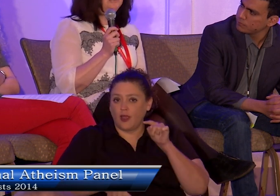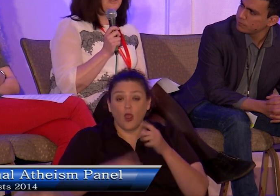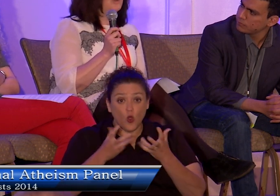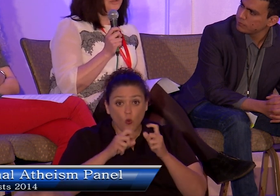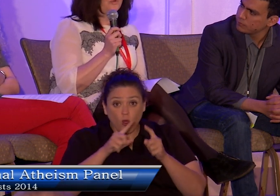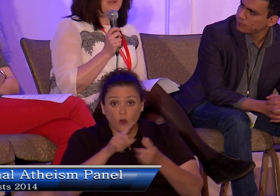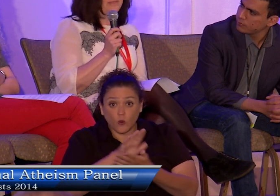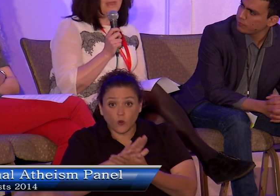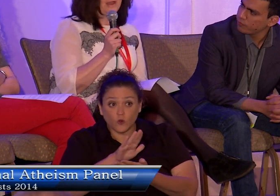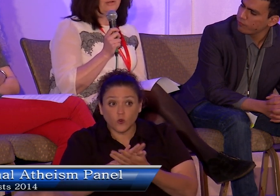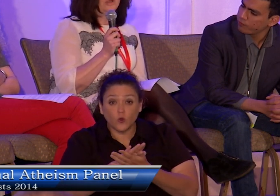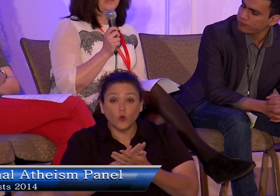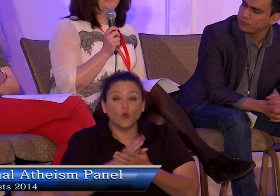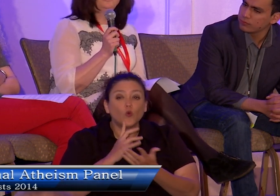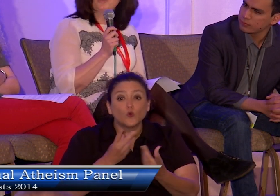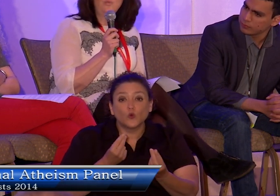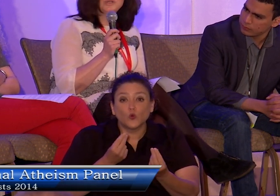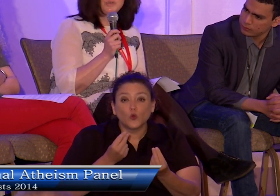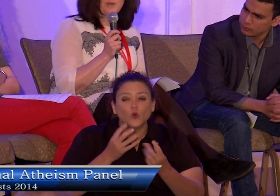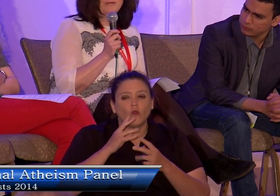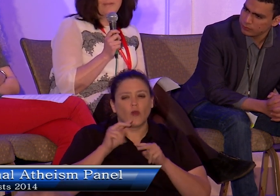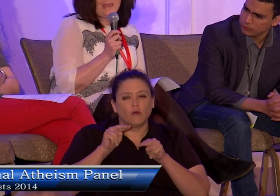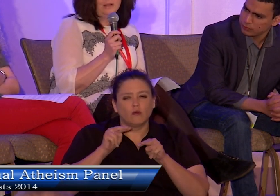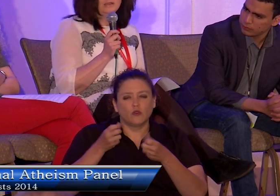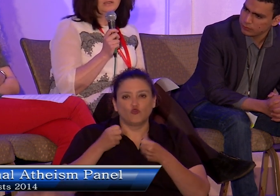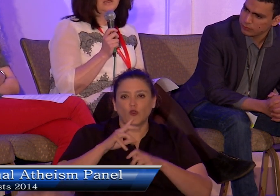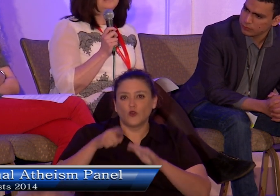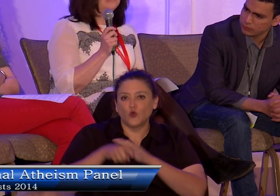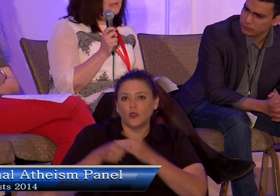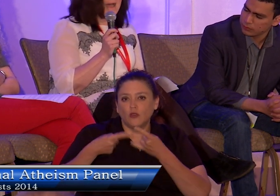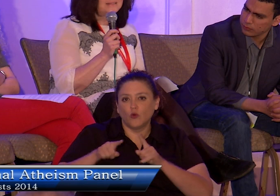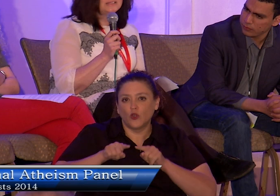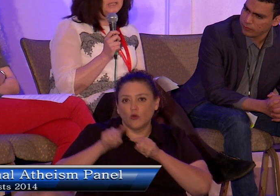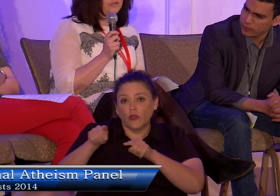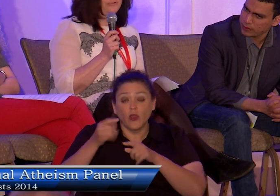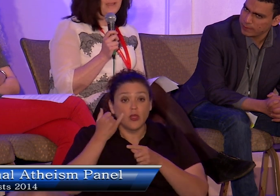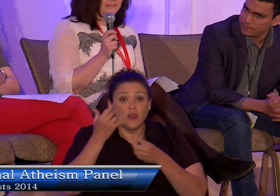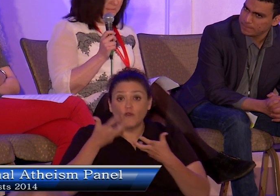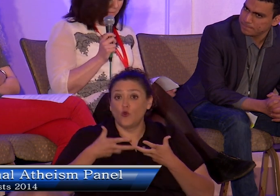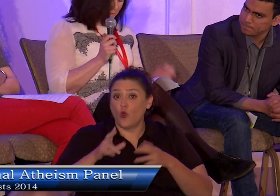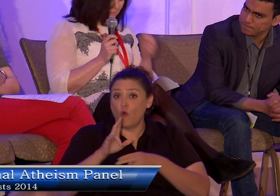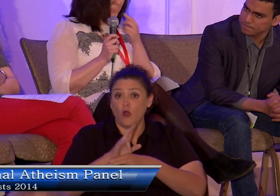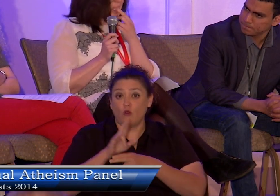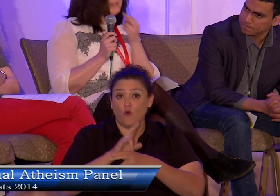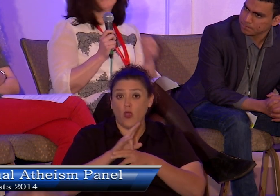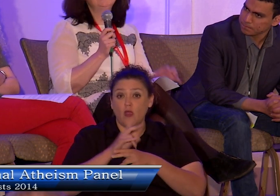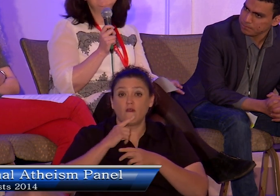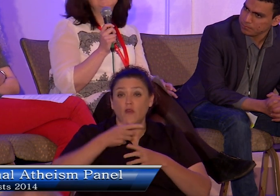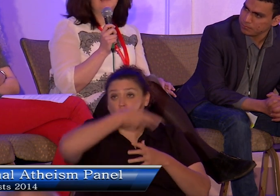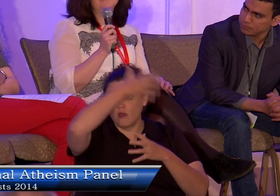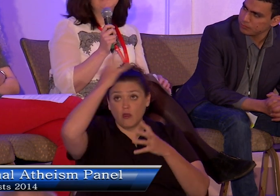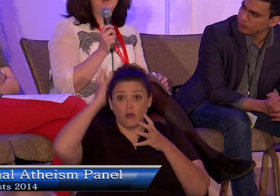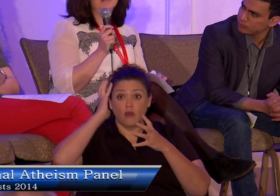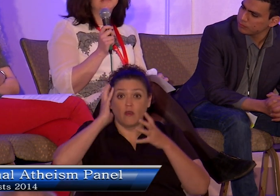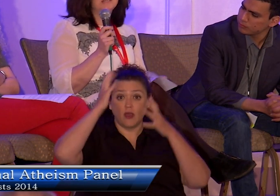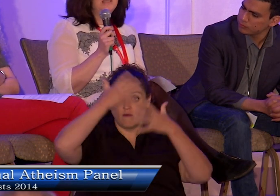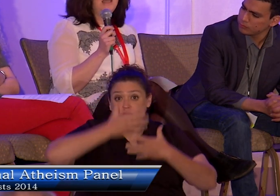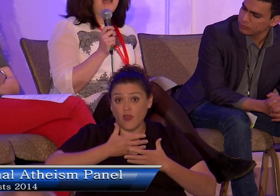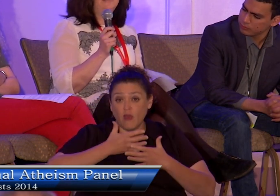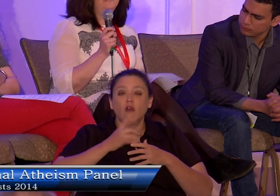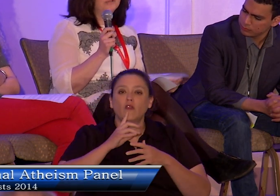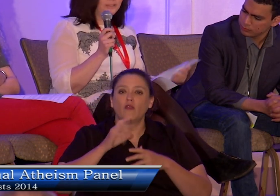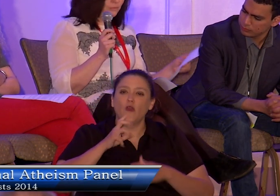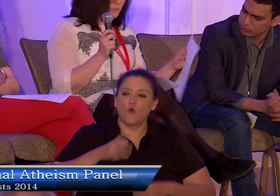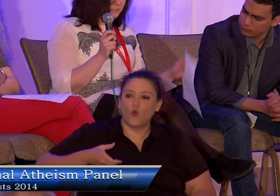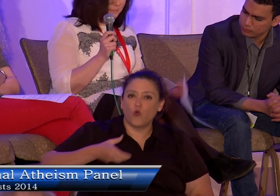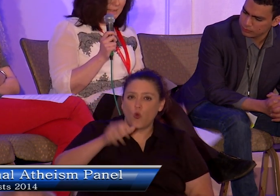to kill you on your way there. You don't want to wear a veil? Acid in your face is their response.